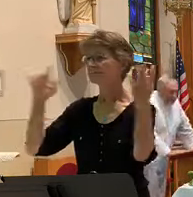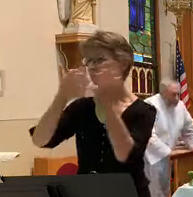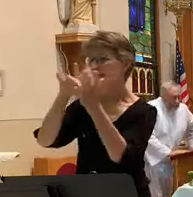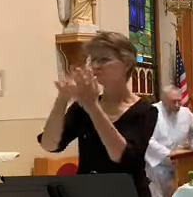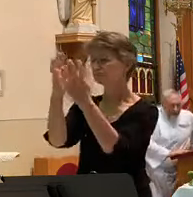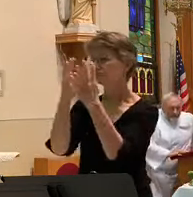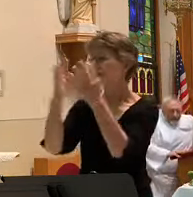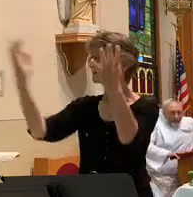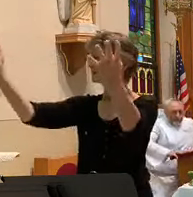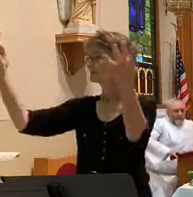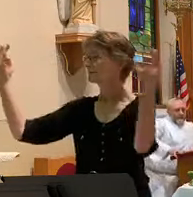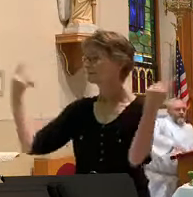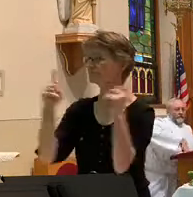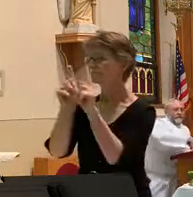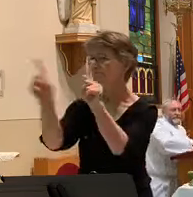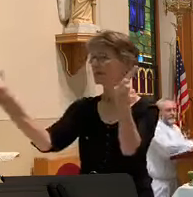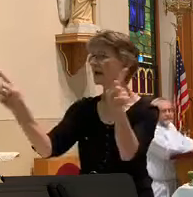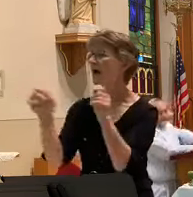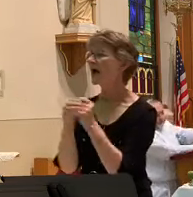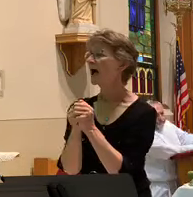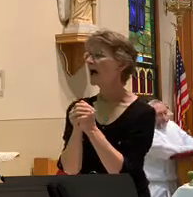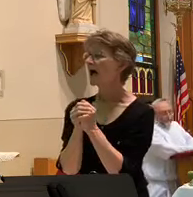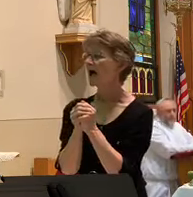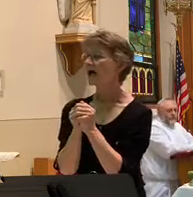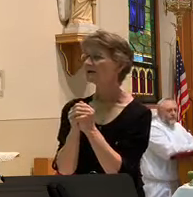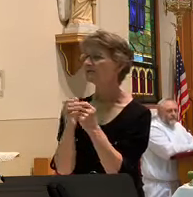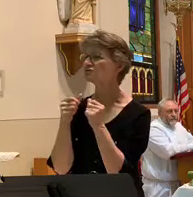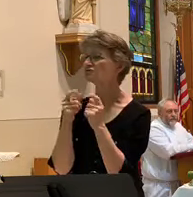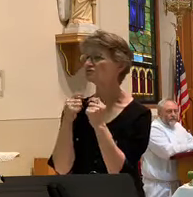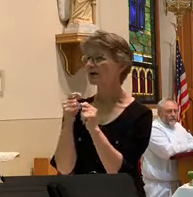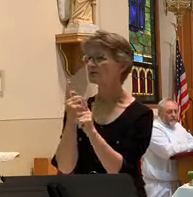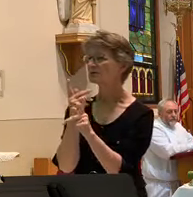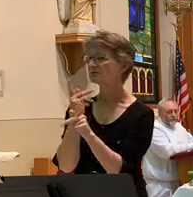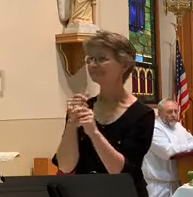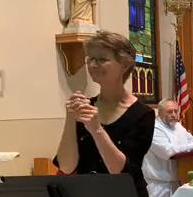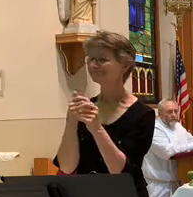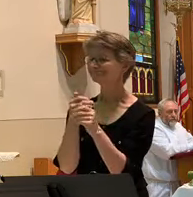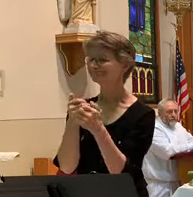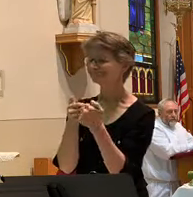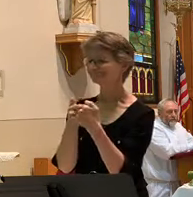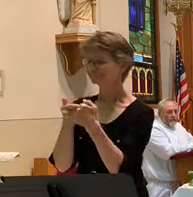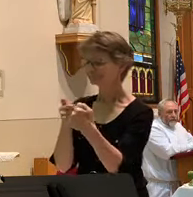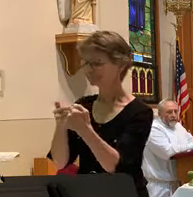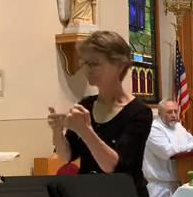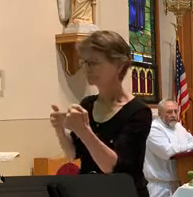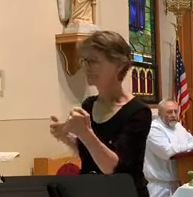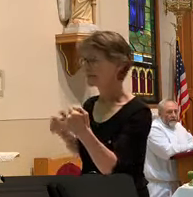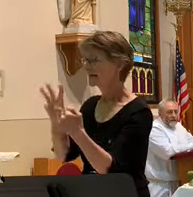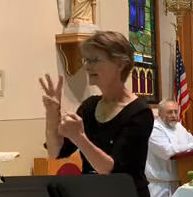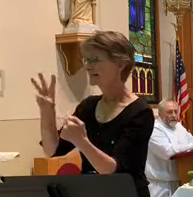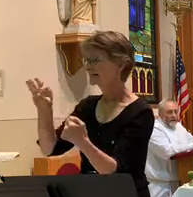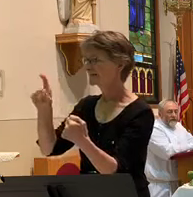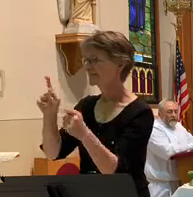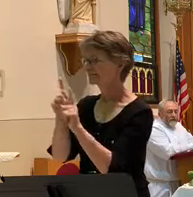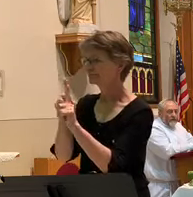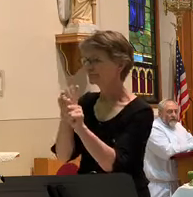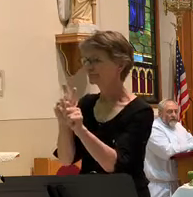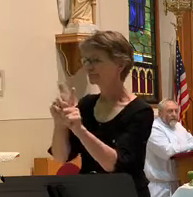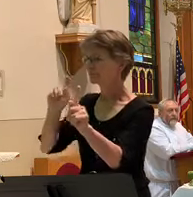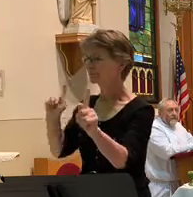and to keep that 6-foot distance between you and the group or person in front of you, in order to respect that.